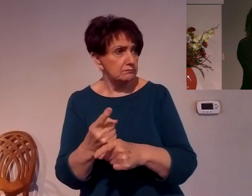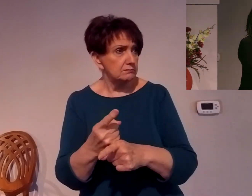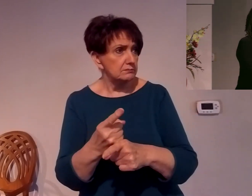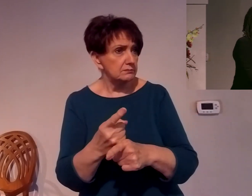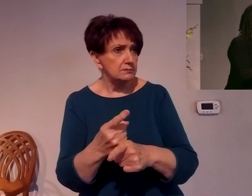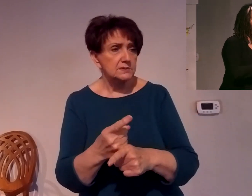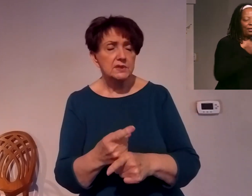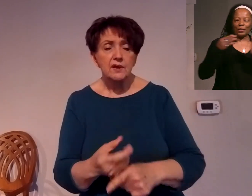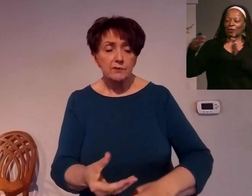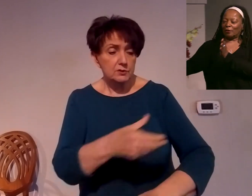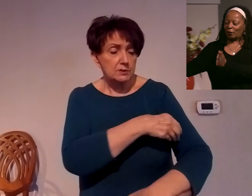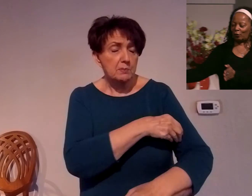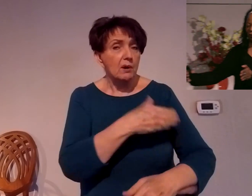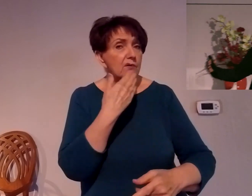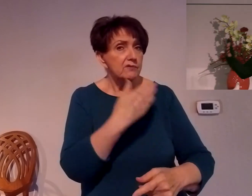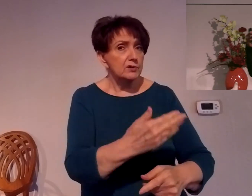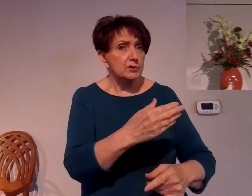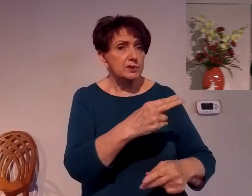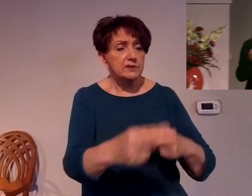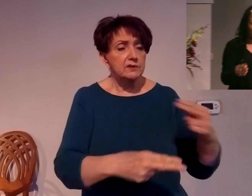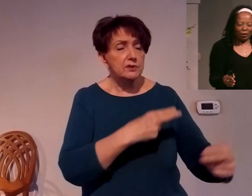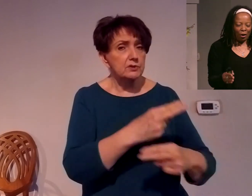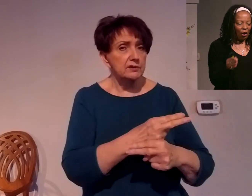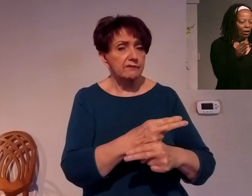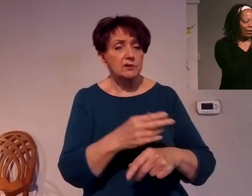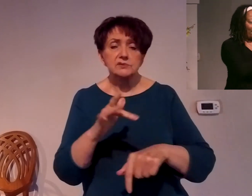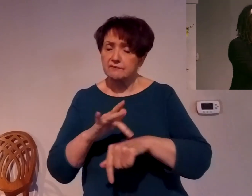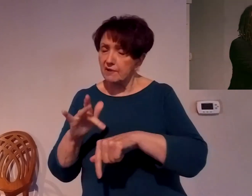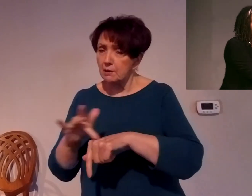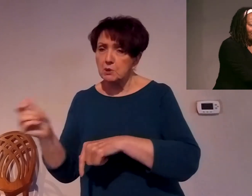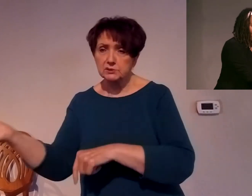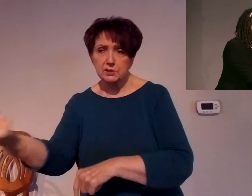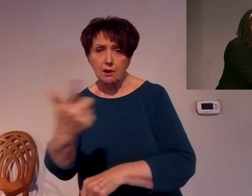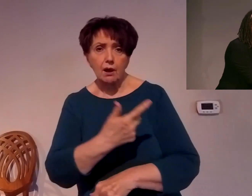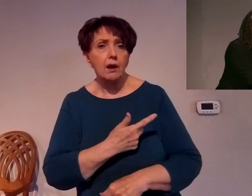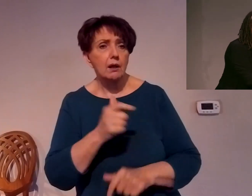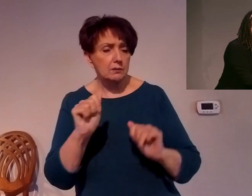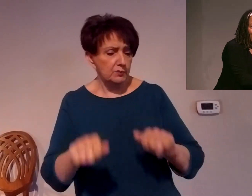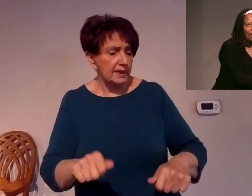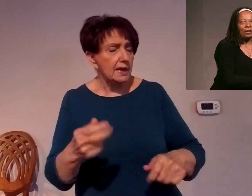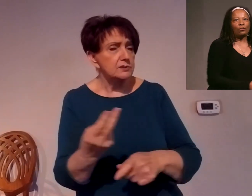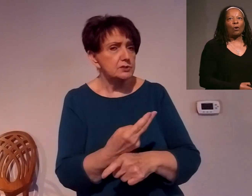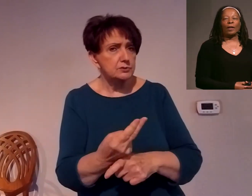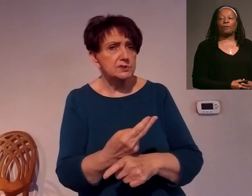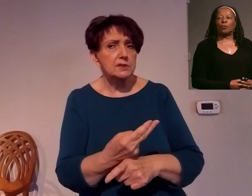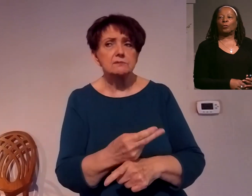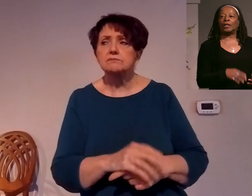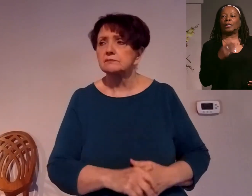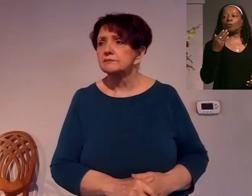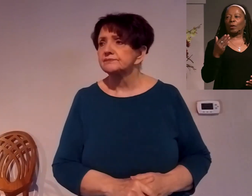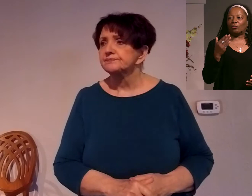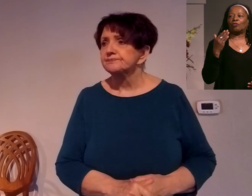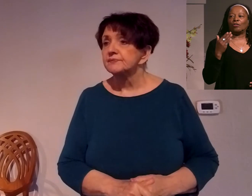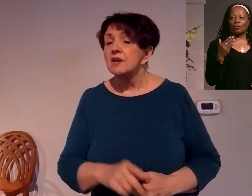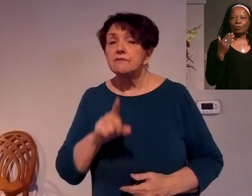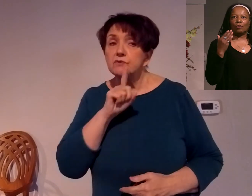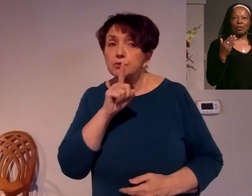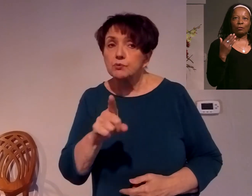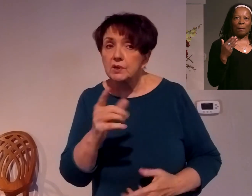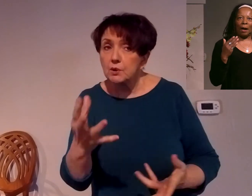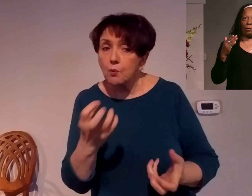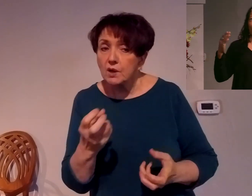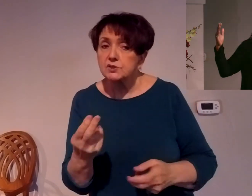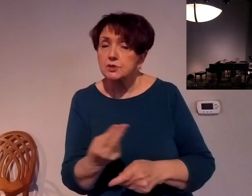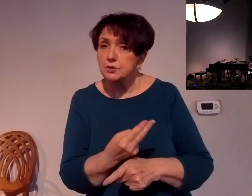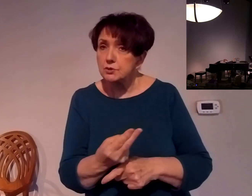There is a power for good in the universe. It is available to all, and we can use it. So if you really wish to use